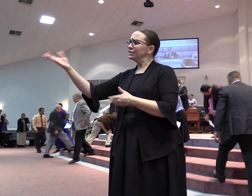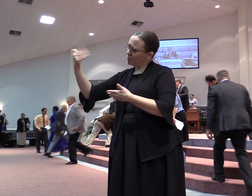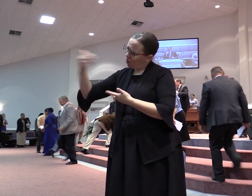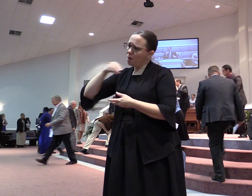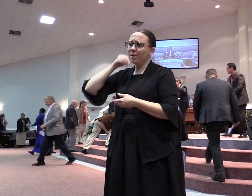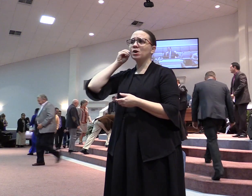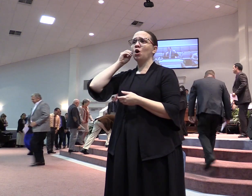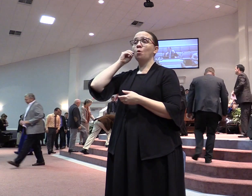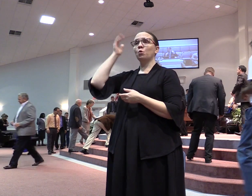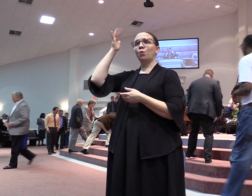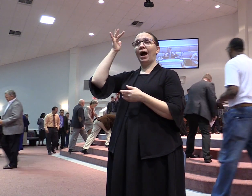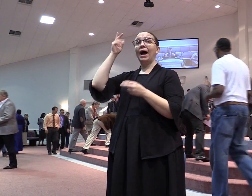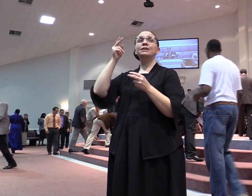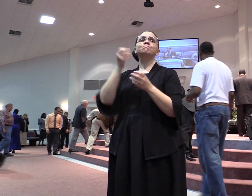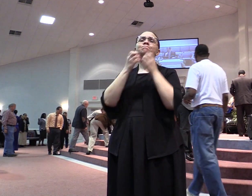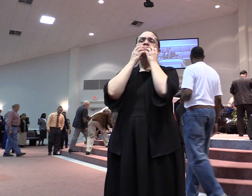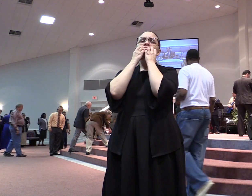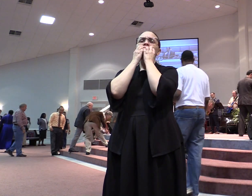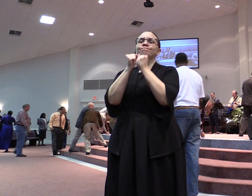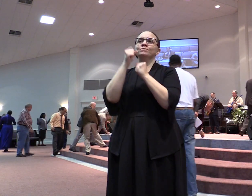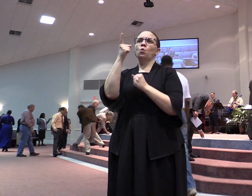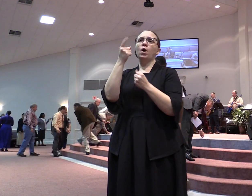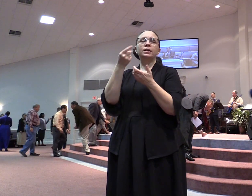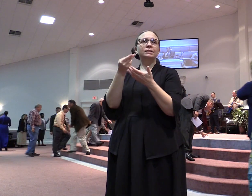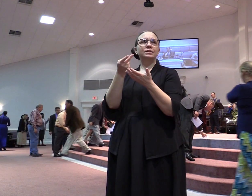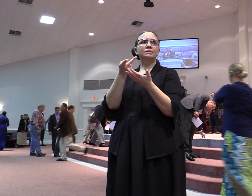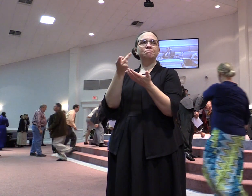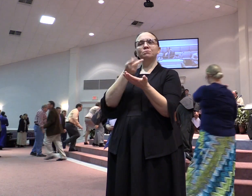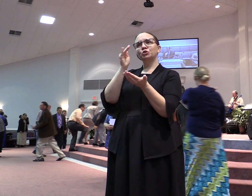back, because there's value in one lost sheep.